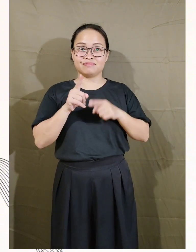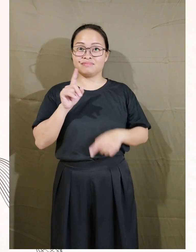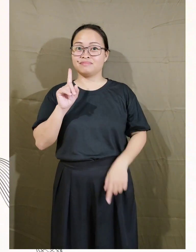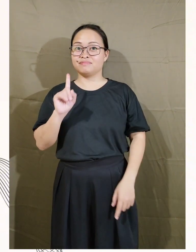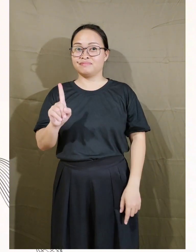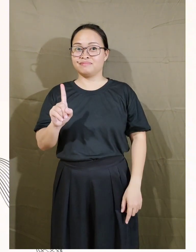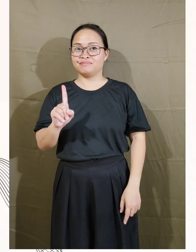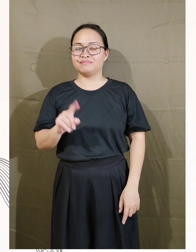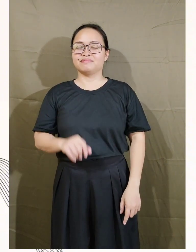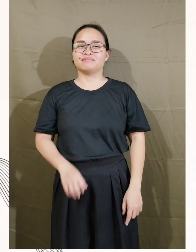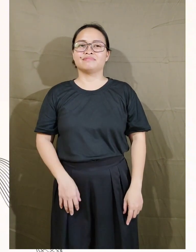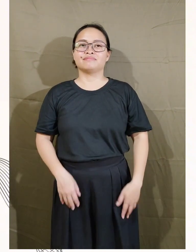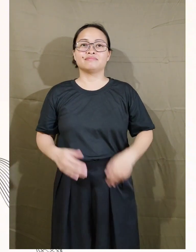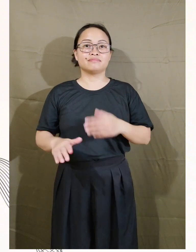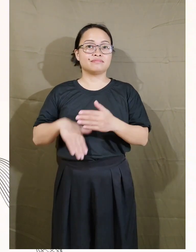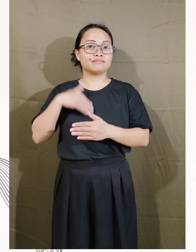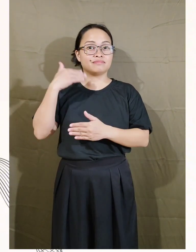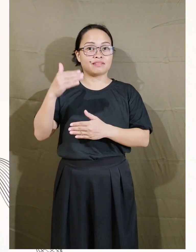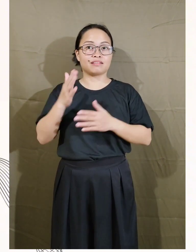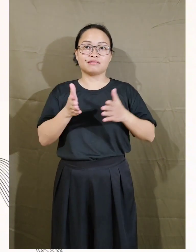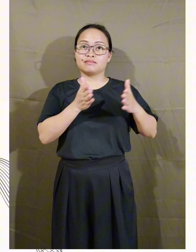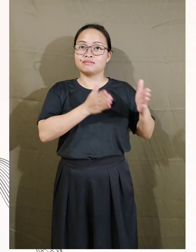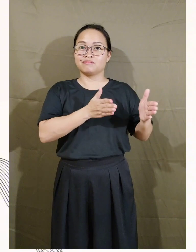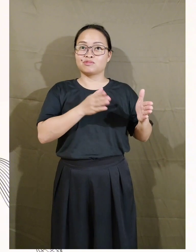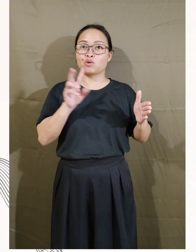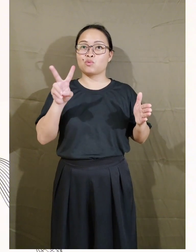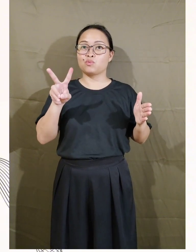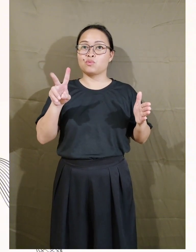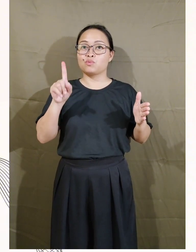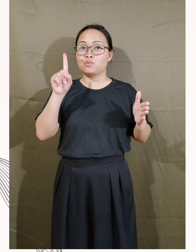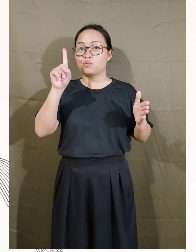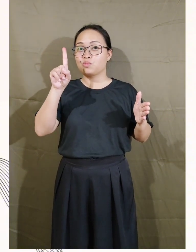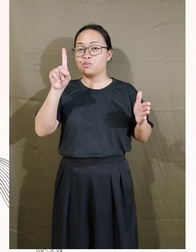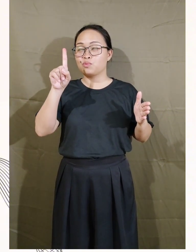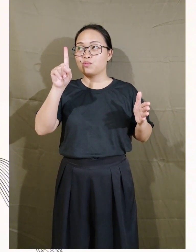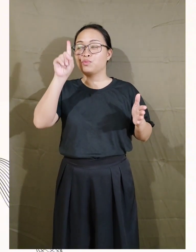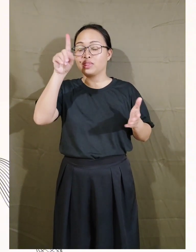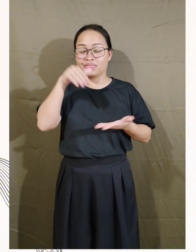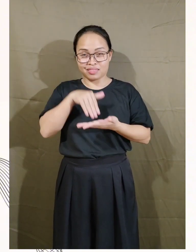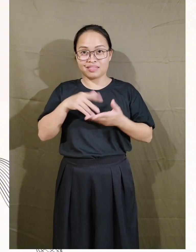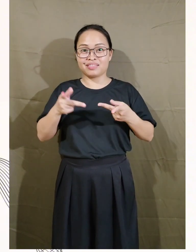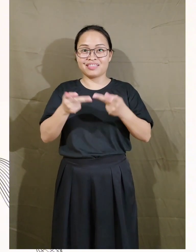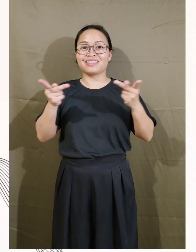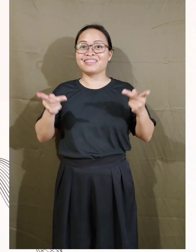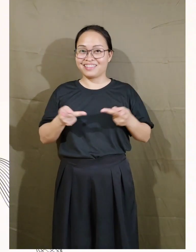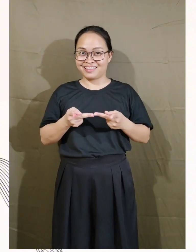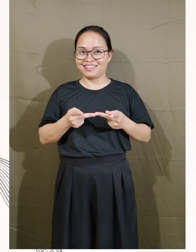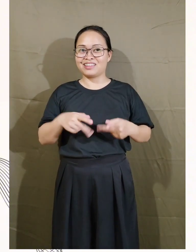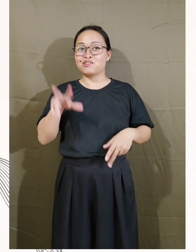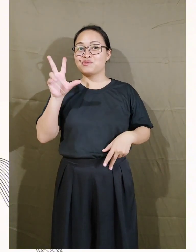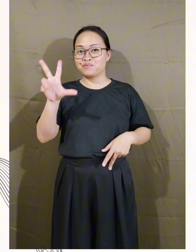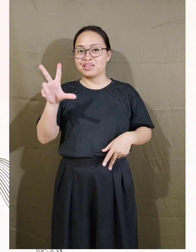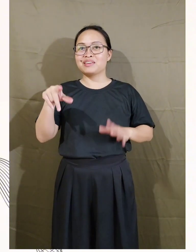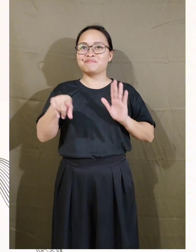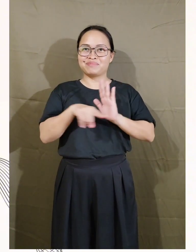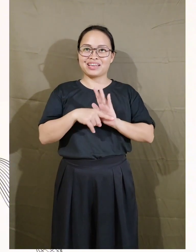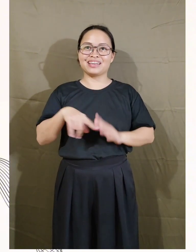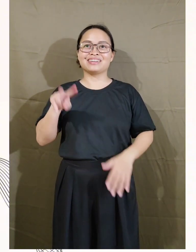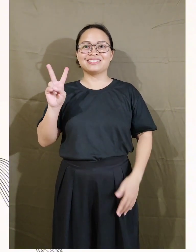And lastly, move to the next column or in thousands place. Now, 3 minus